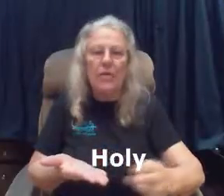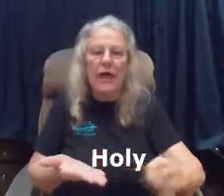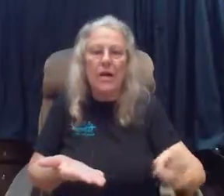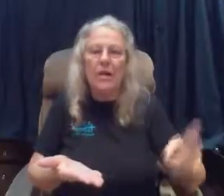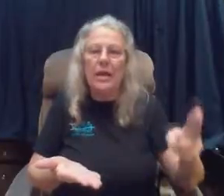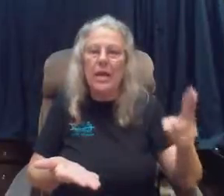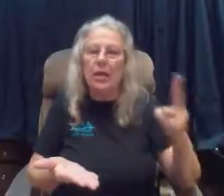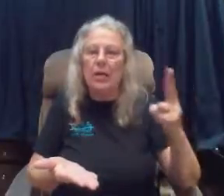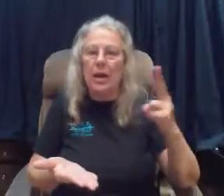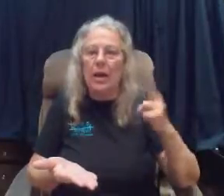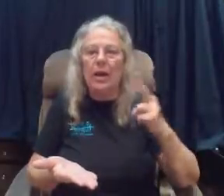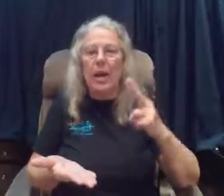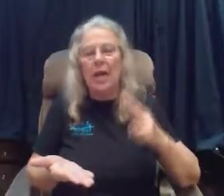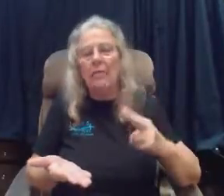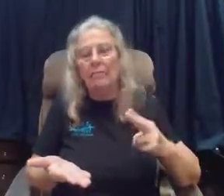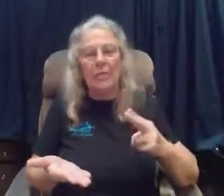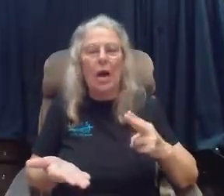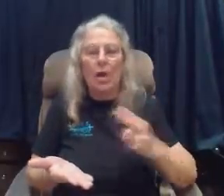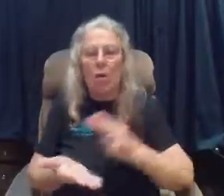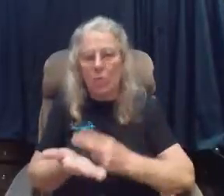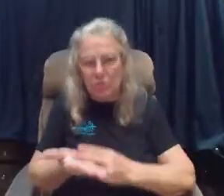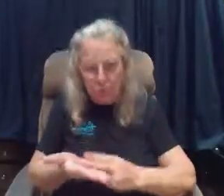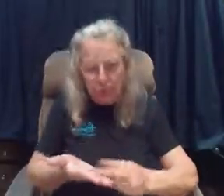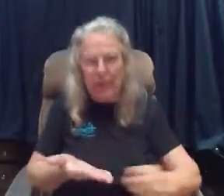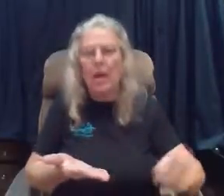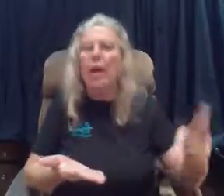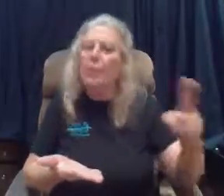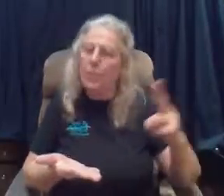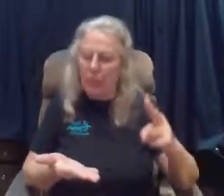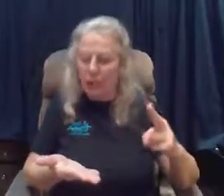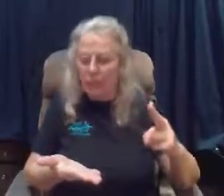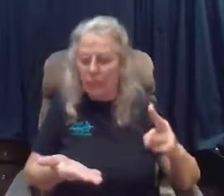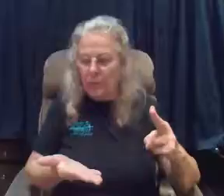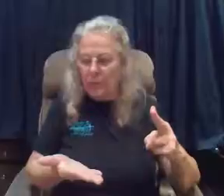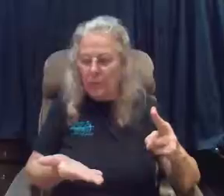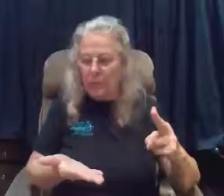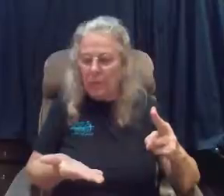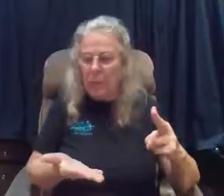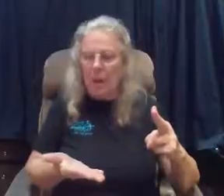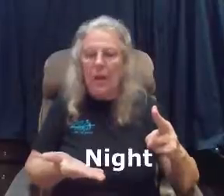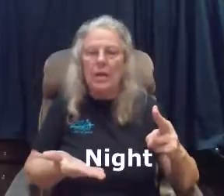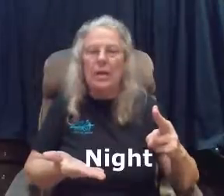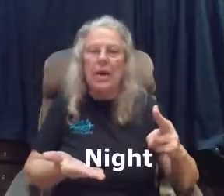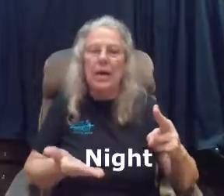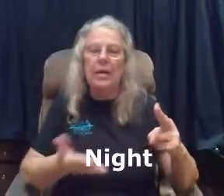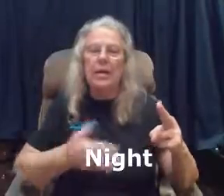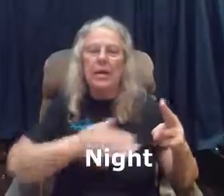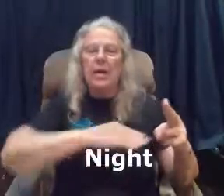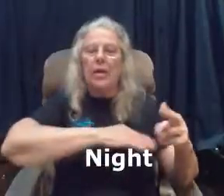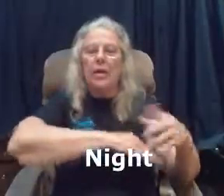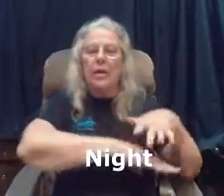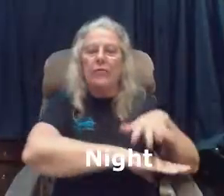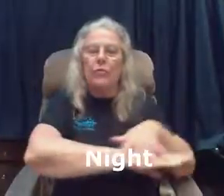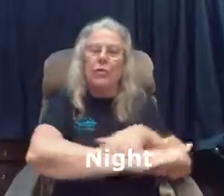that clean area, and I always bring it up and around. Night, if you think